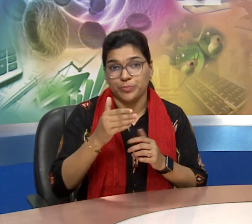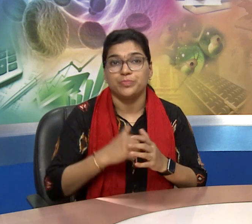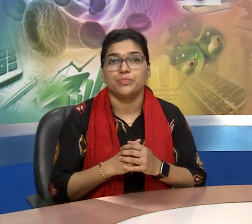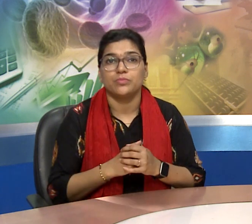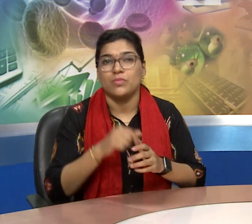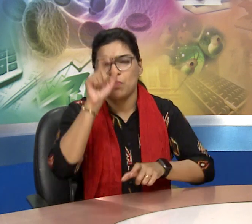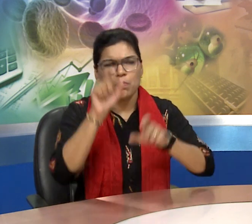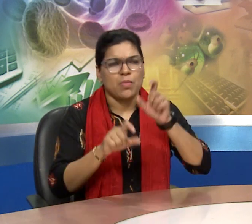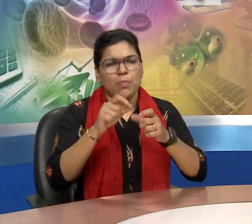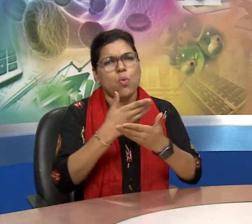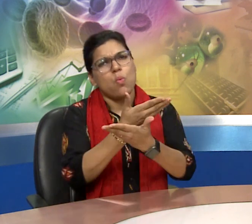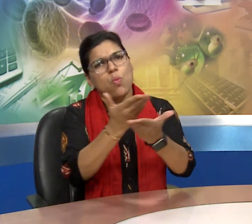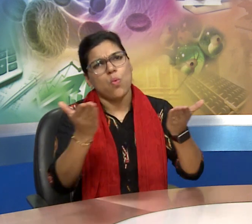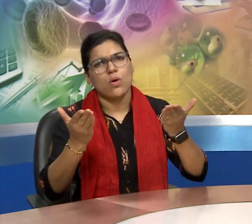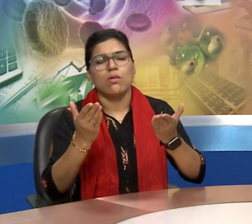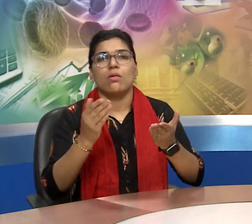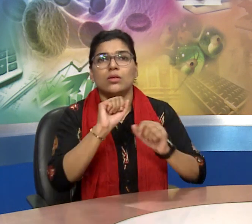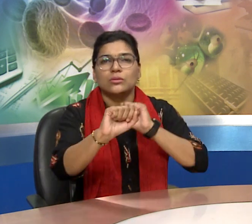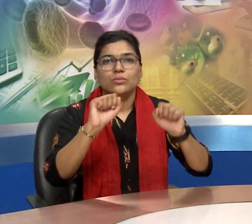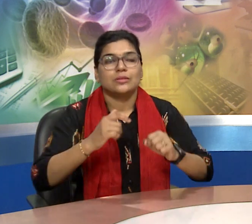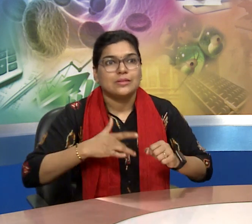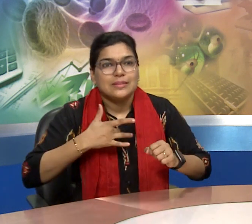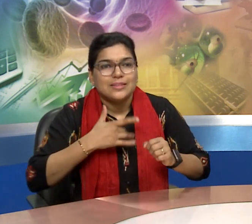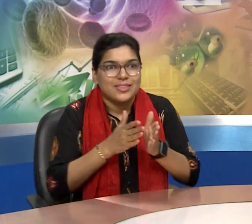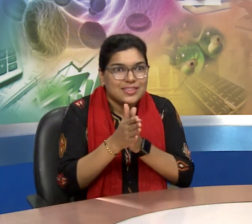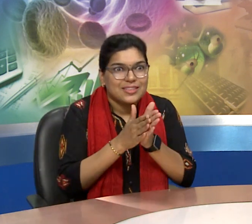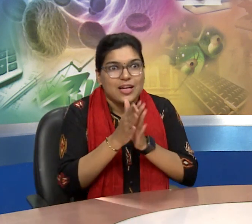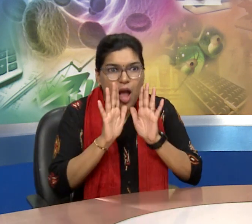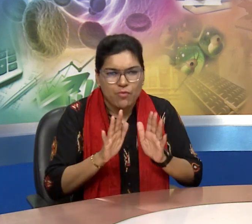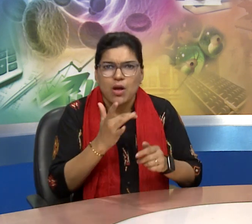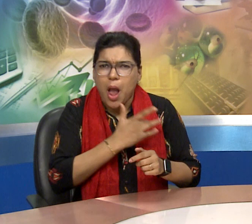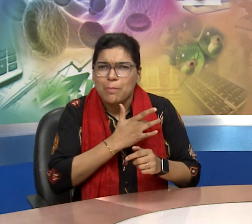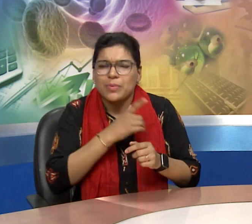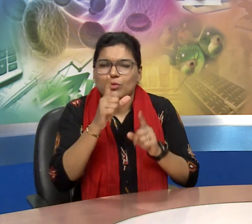This is that library as a center of continuing education.